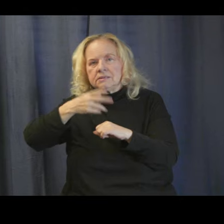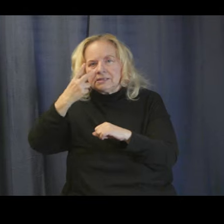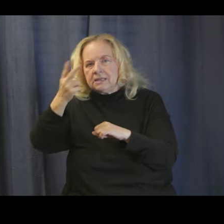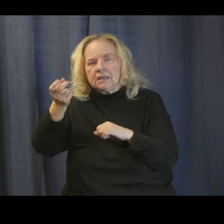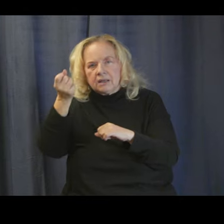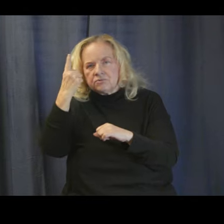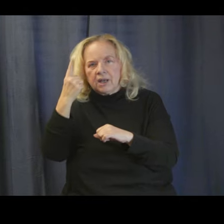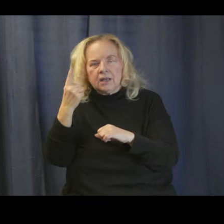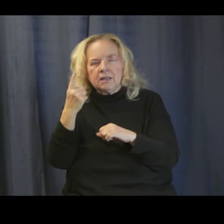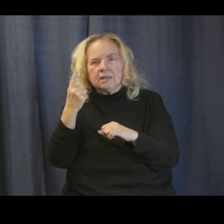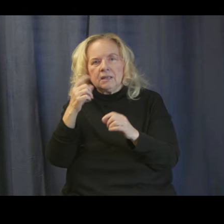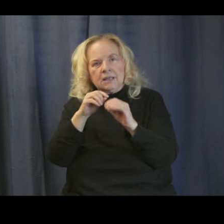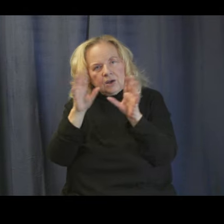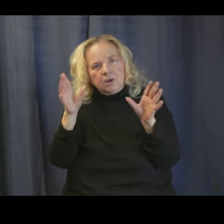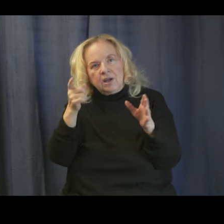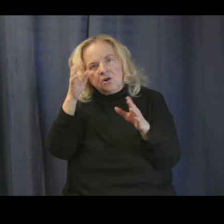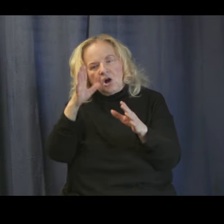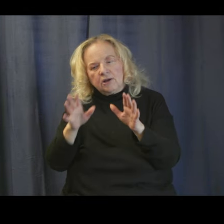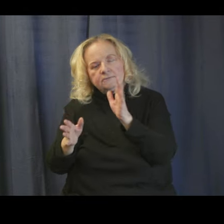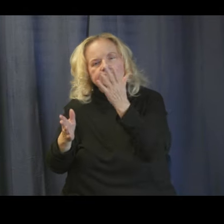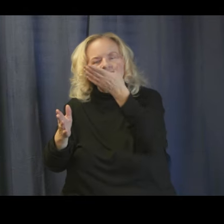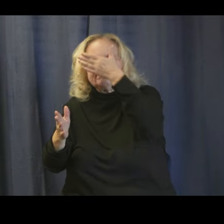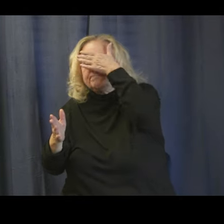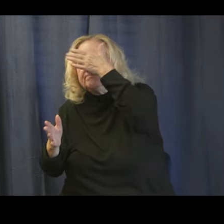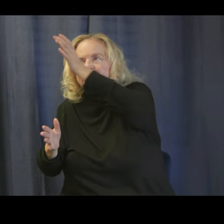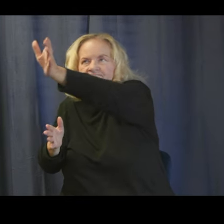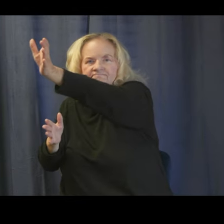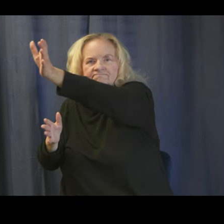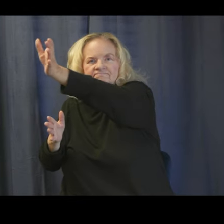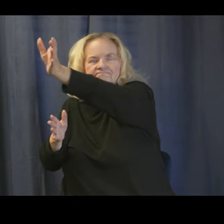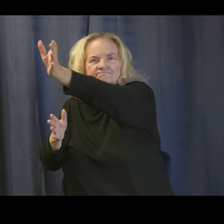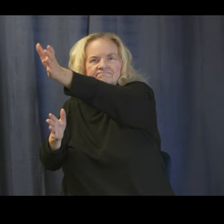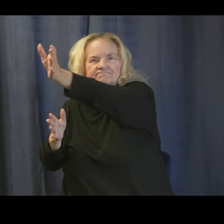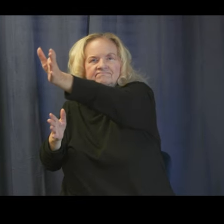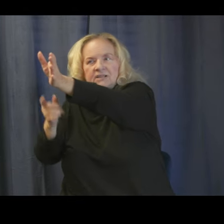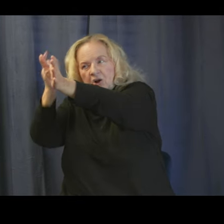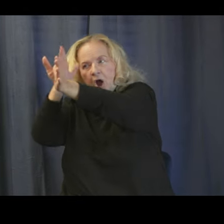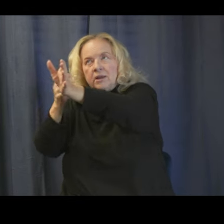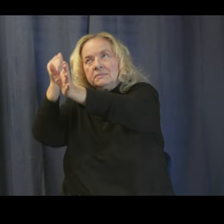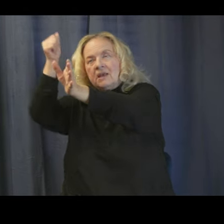seeing clearly when God has his hands over their eyes.